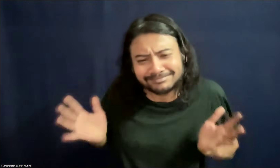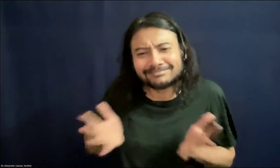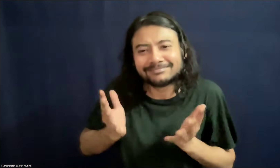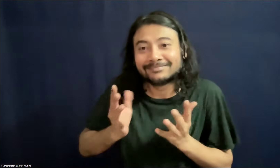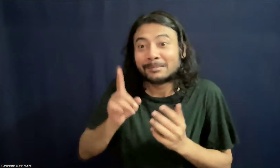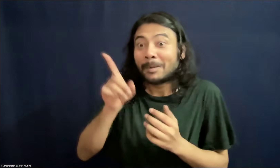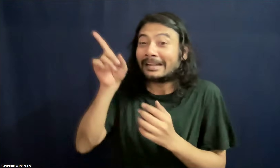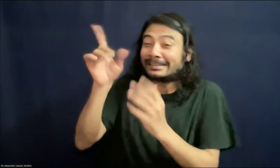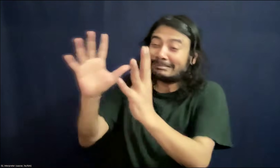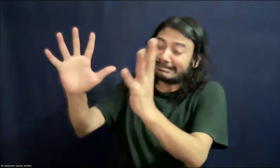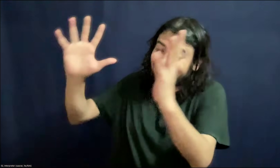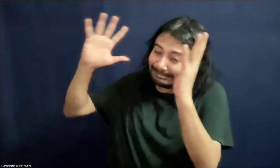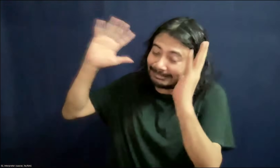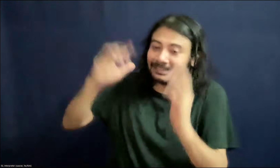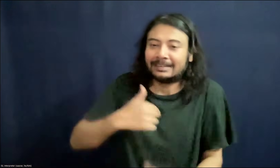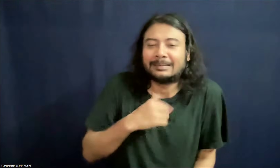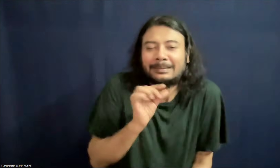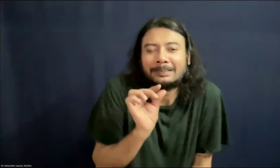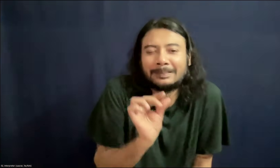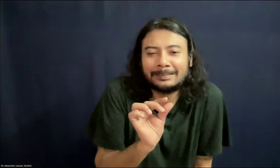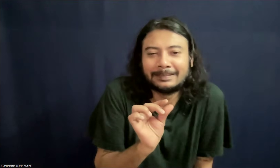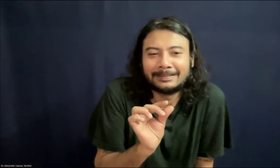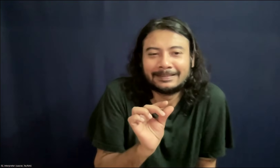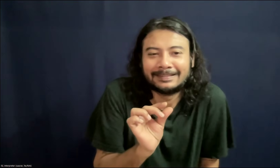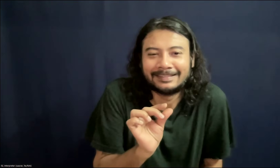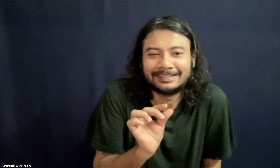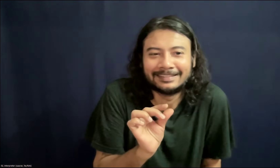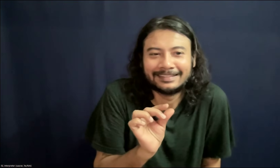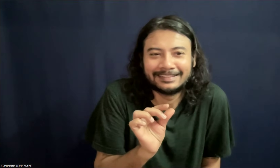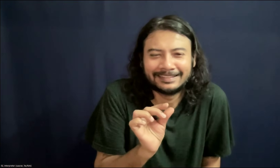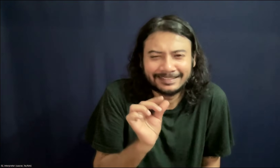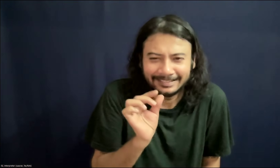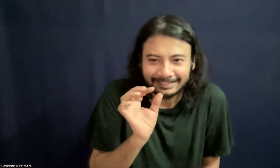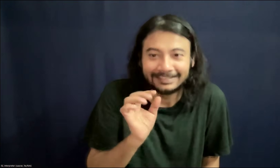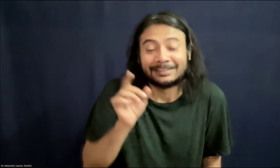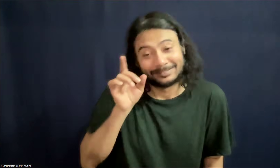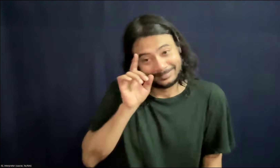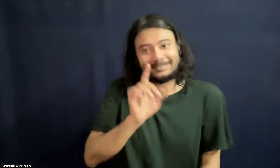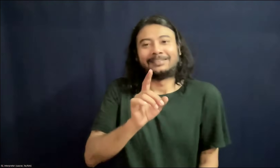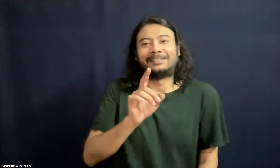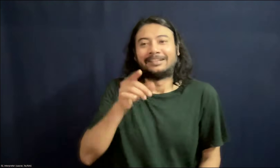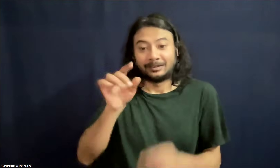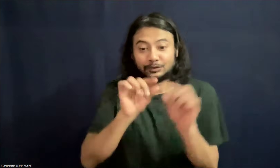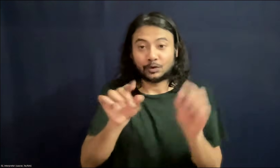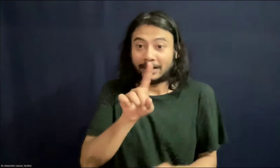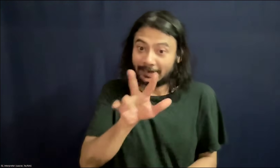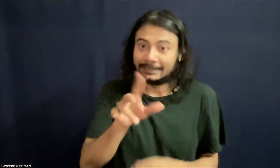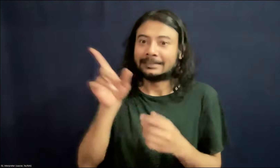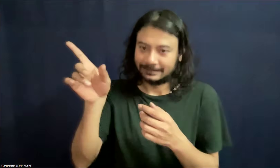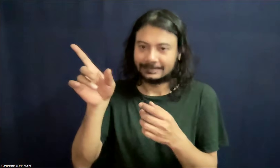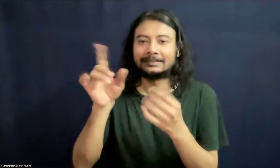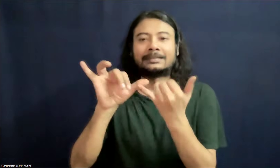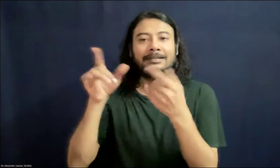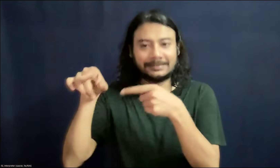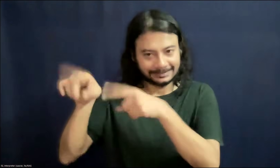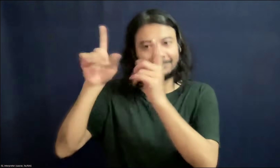So in this verse, Krishna is explaining this, that I am that Paramatma who's present in everybody's heart.